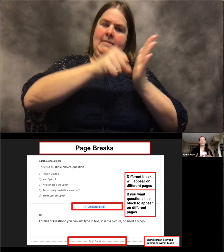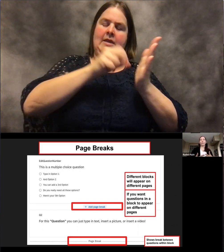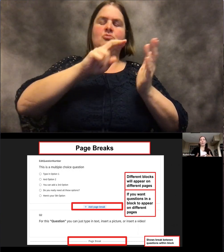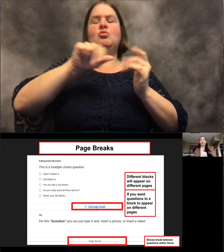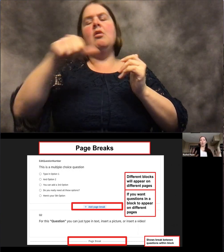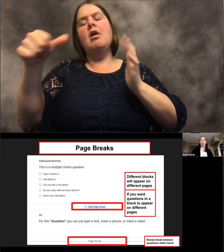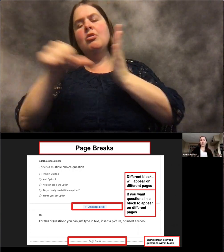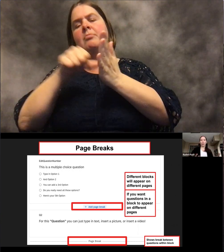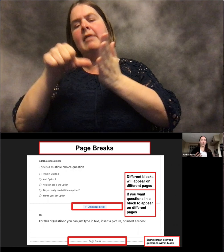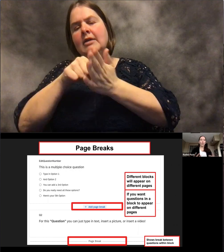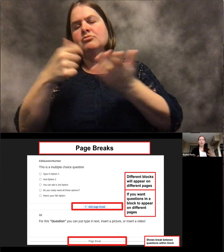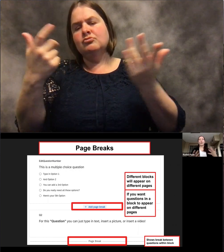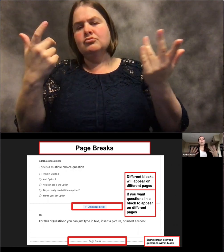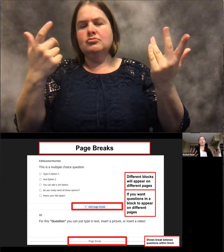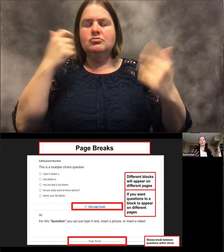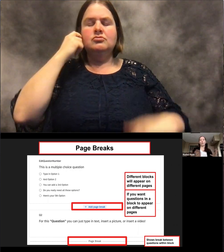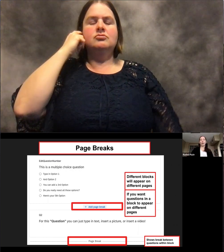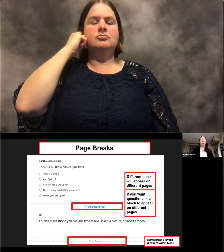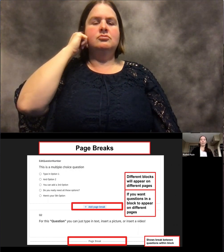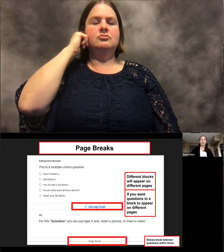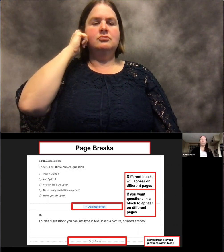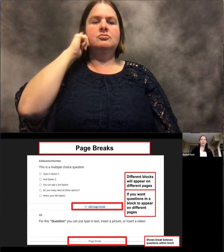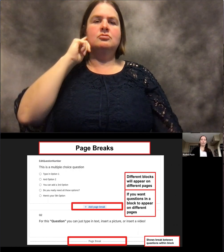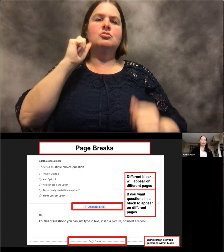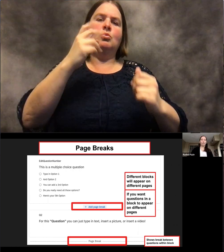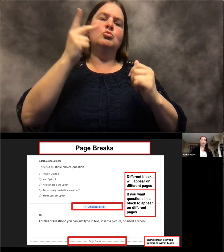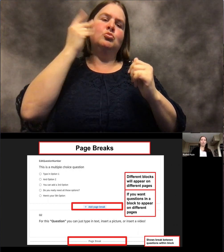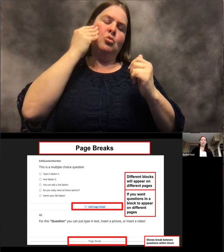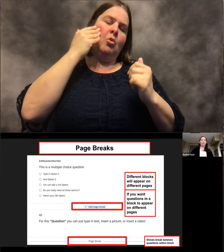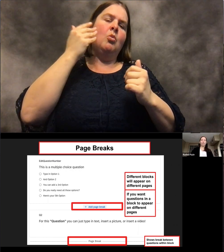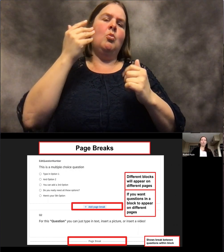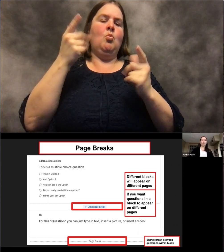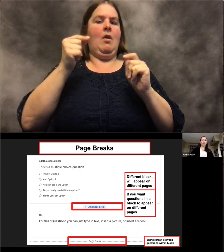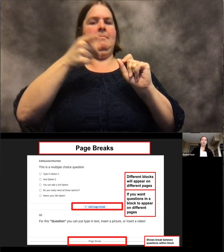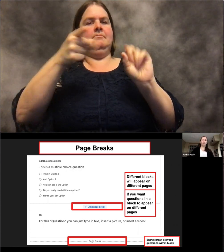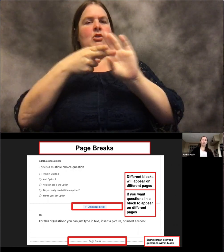another to your participant or respondent.